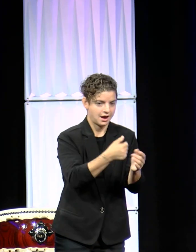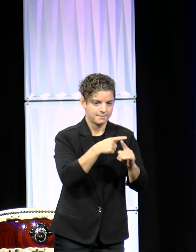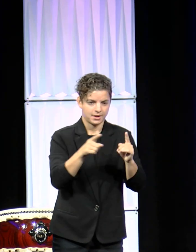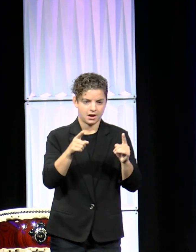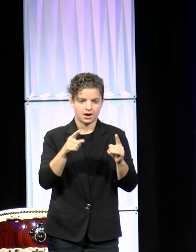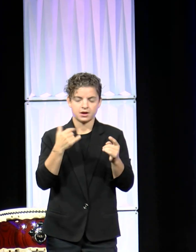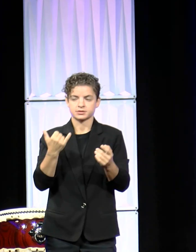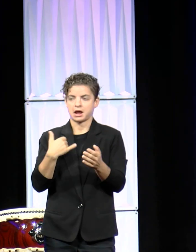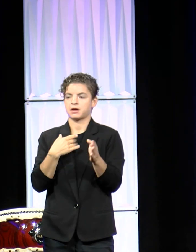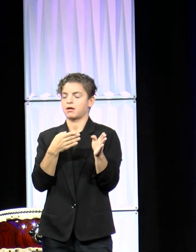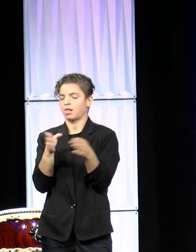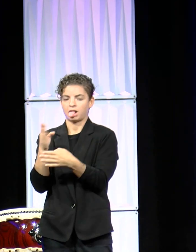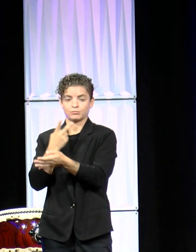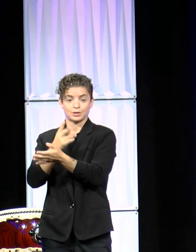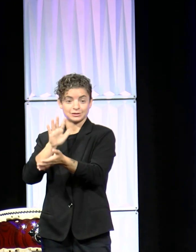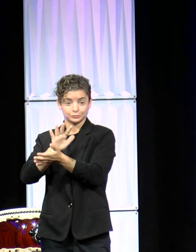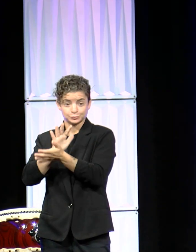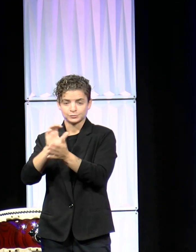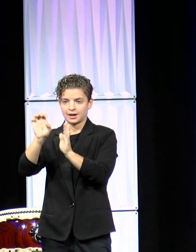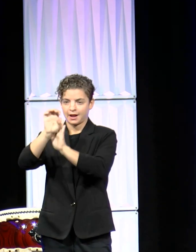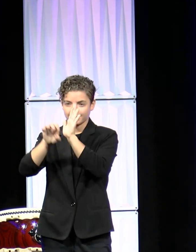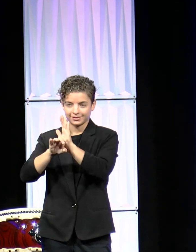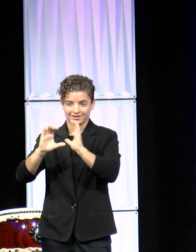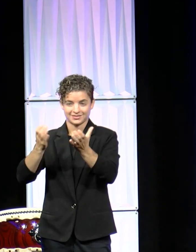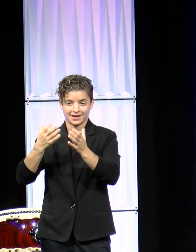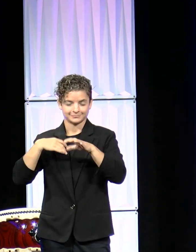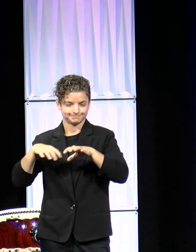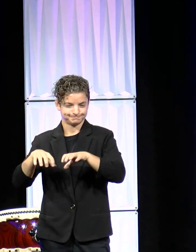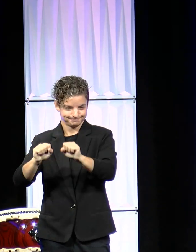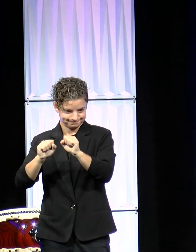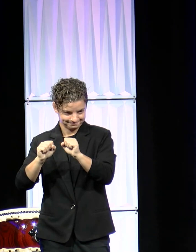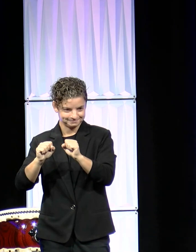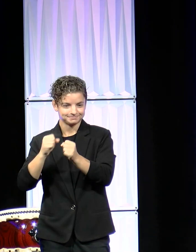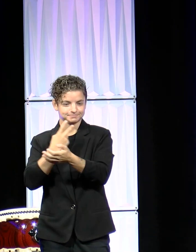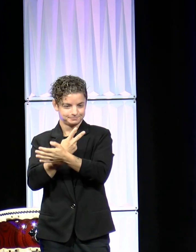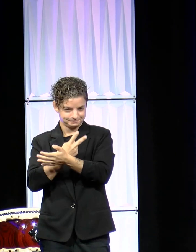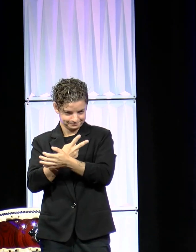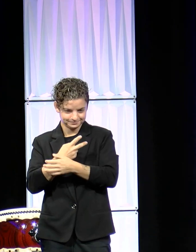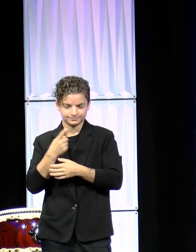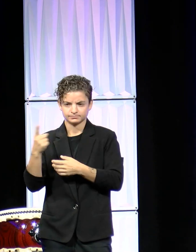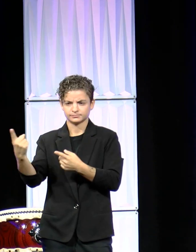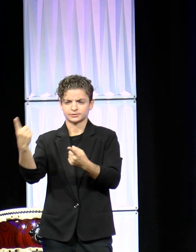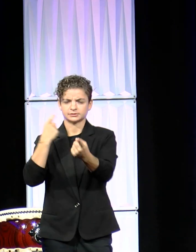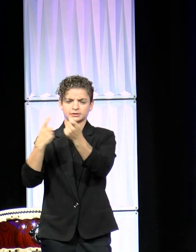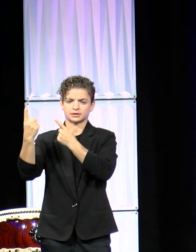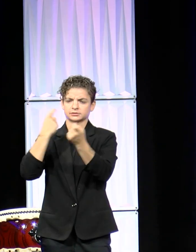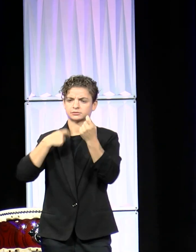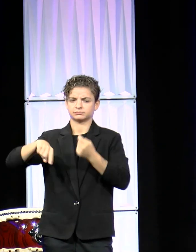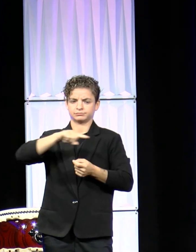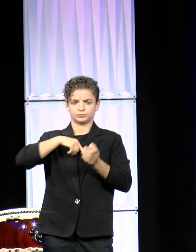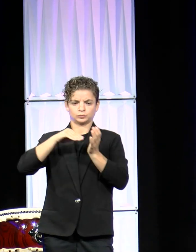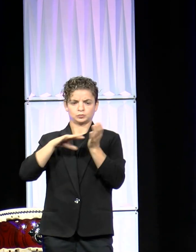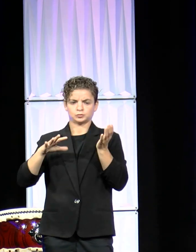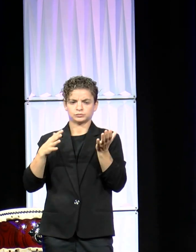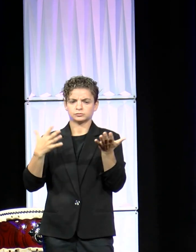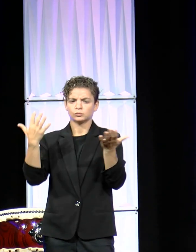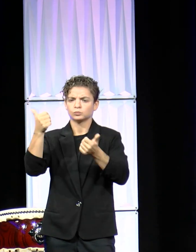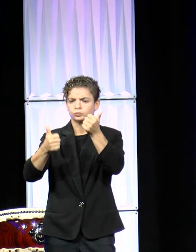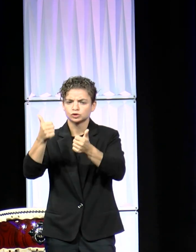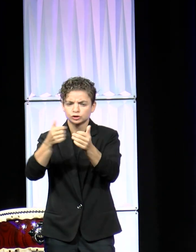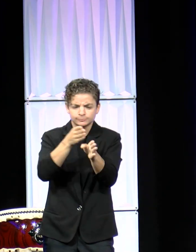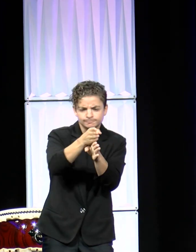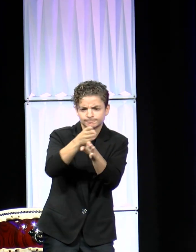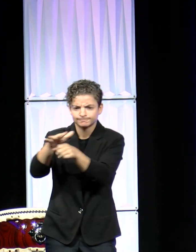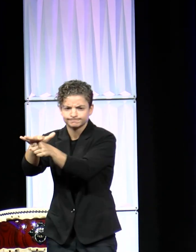us, what is an area that you can't work in or need more training in working in? And I still have this essay on my